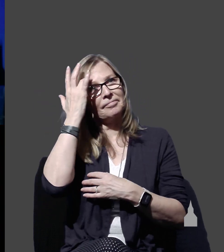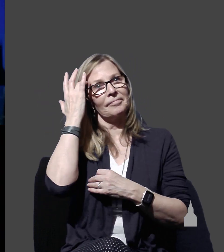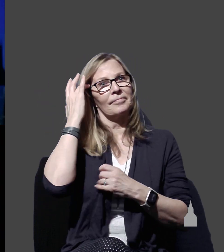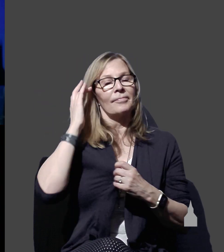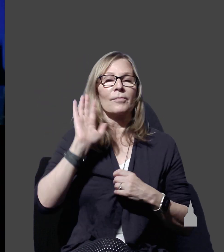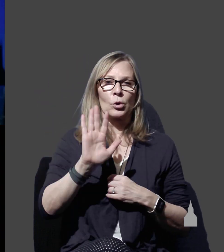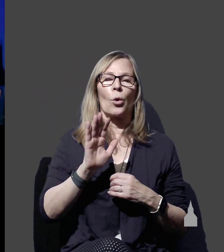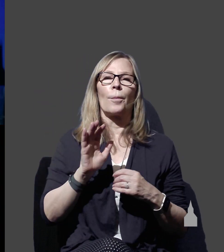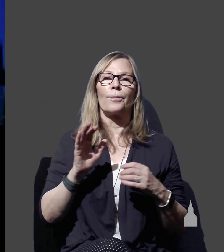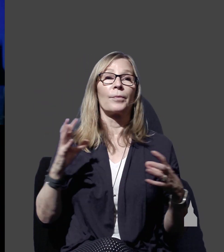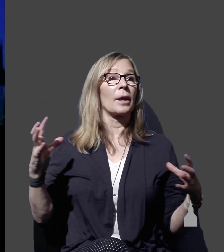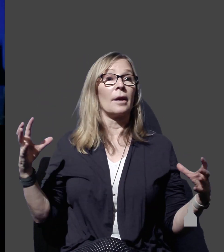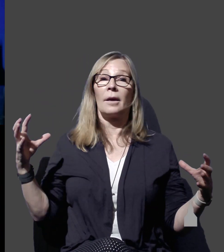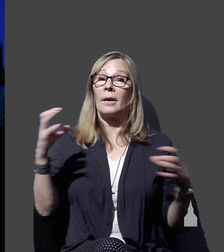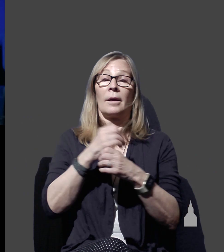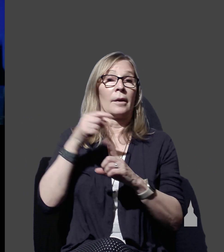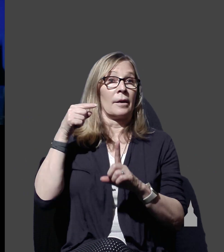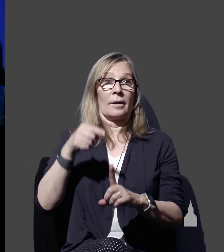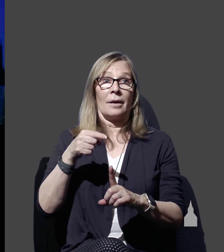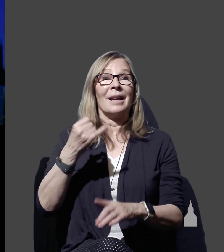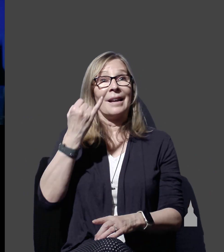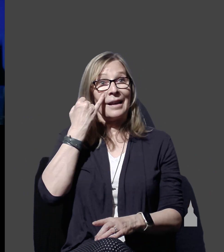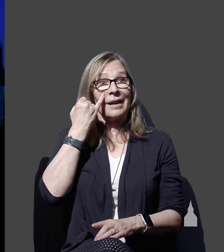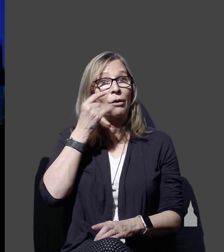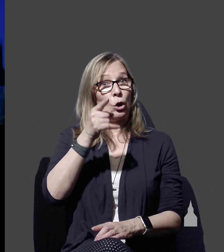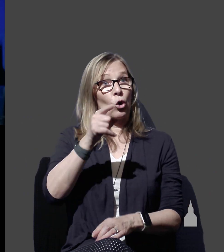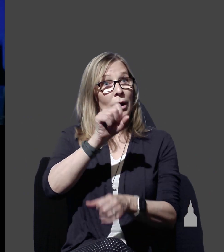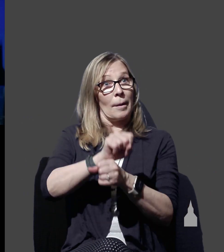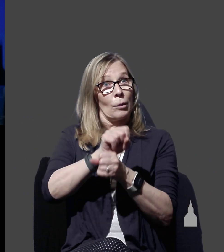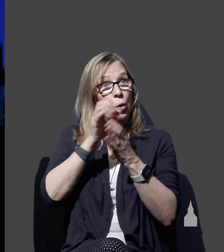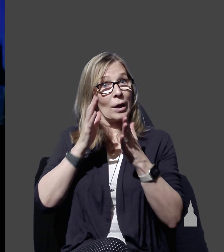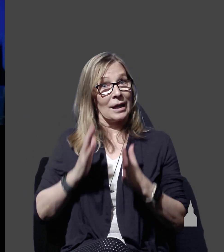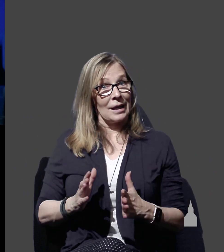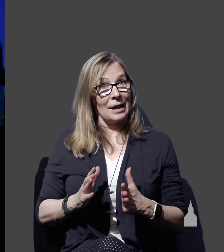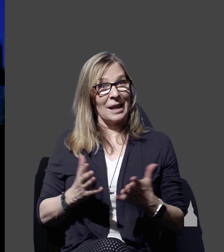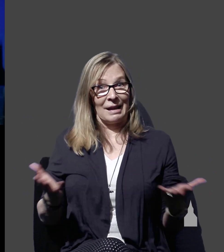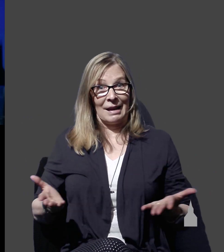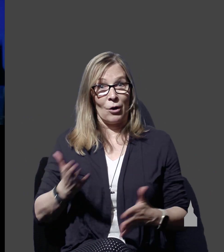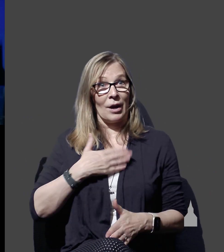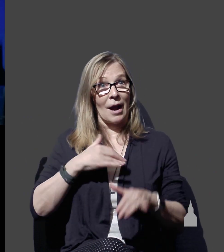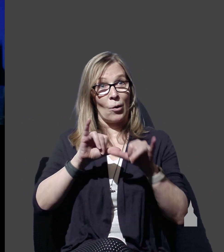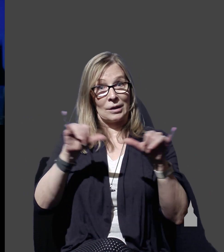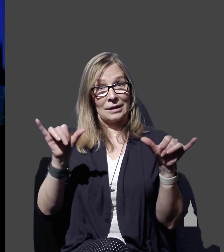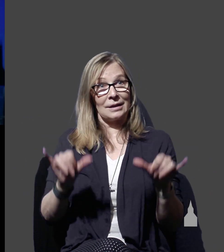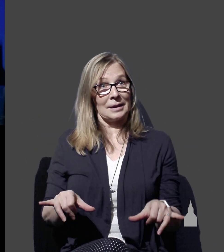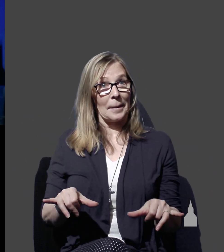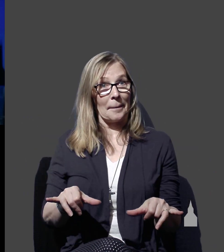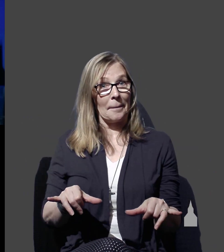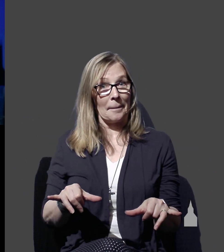So the sum total of Scripture makes it clear, if you're an employee in our system,